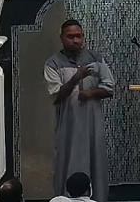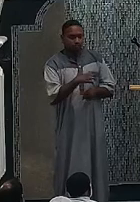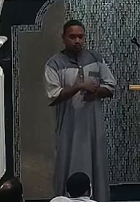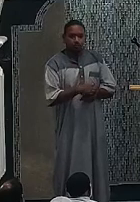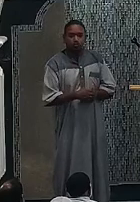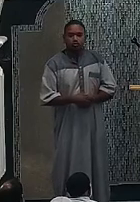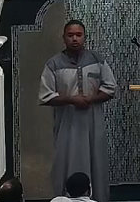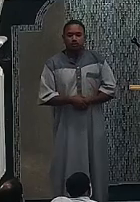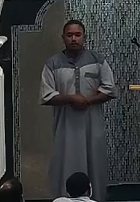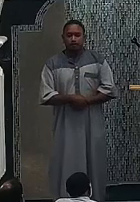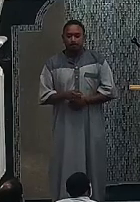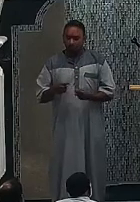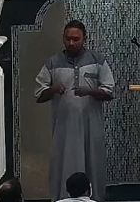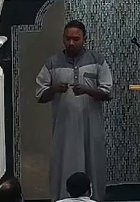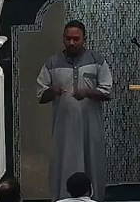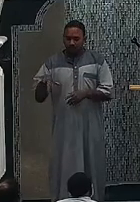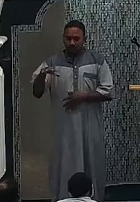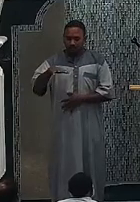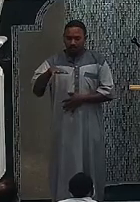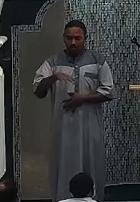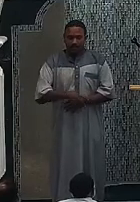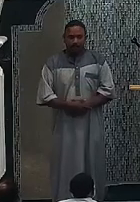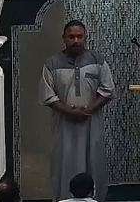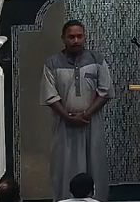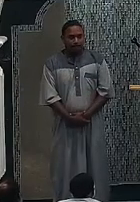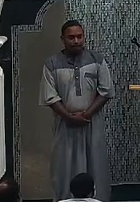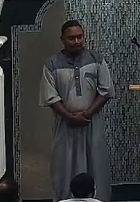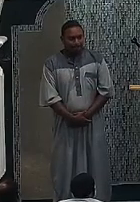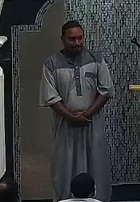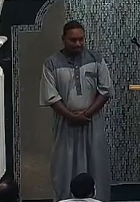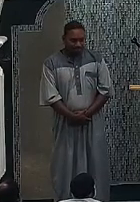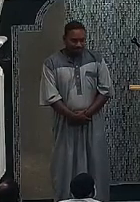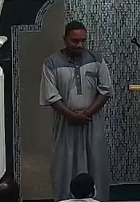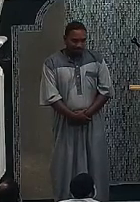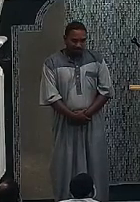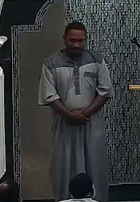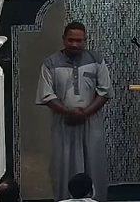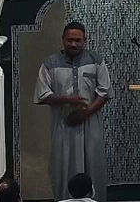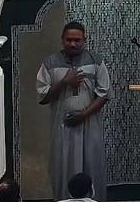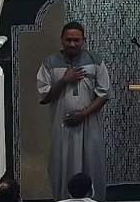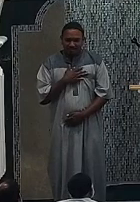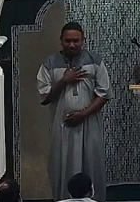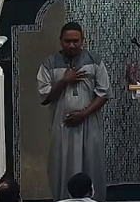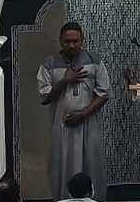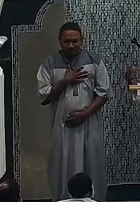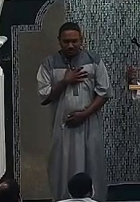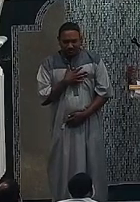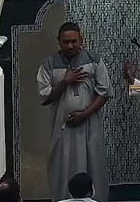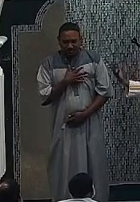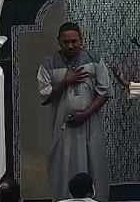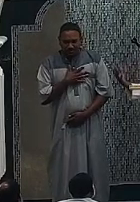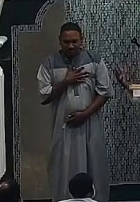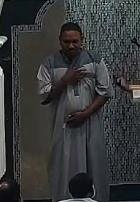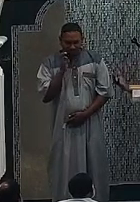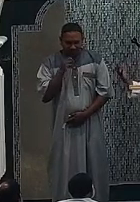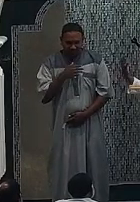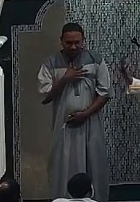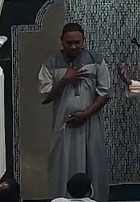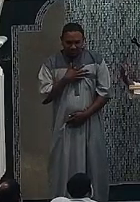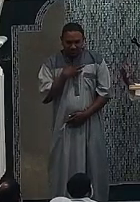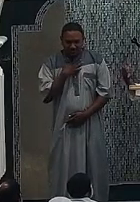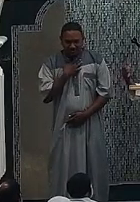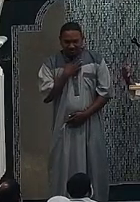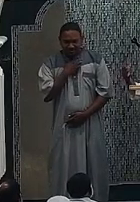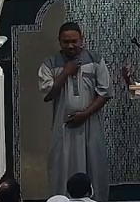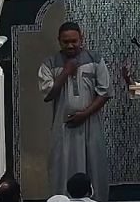mean, as Al-Wagaah, we've been trying to do this, to take an interpreter to the masjid, but I believe there's